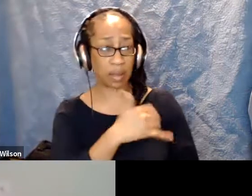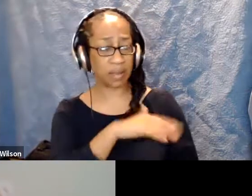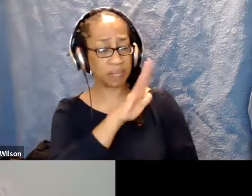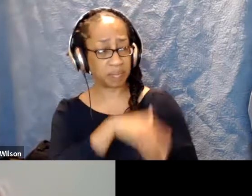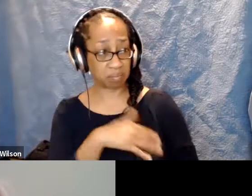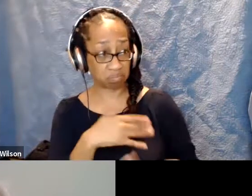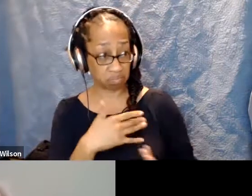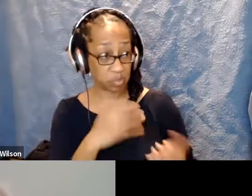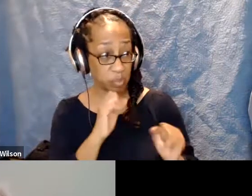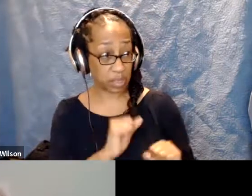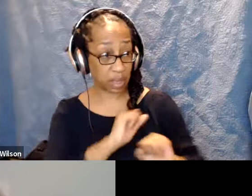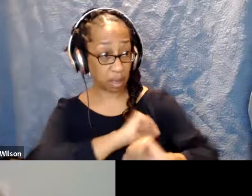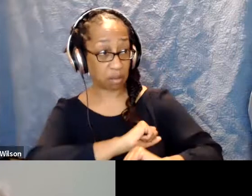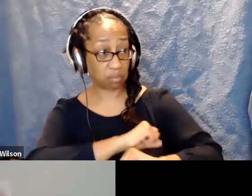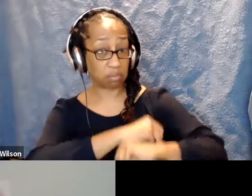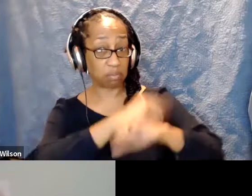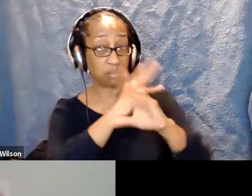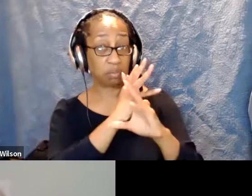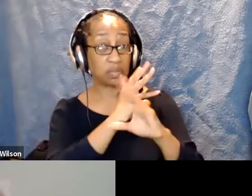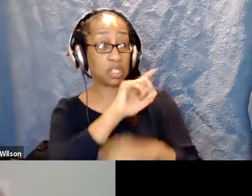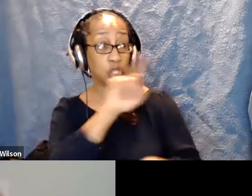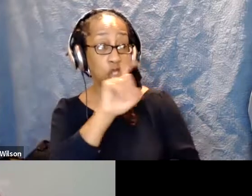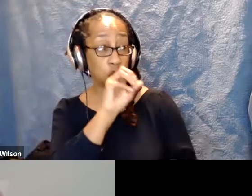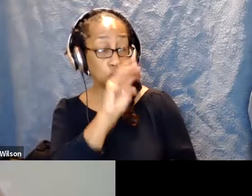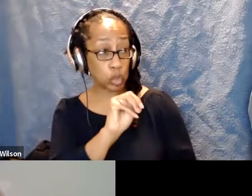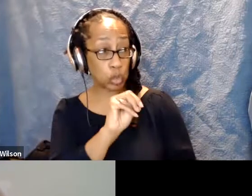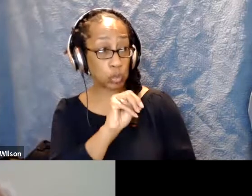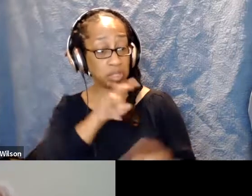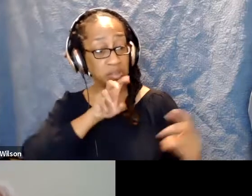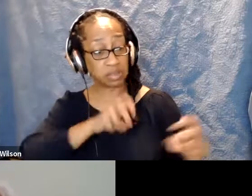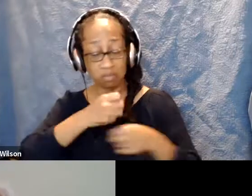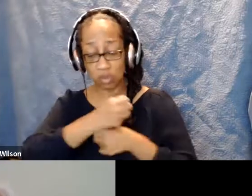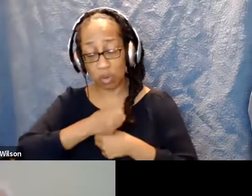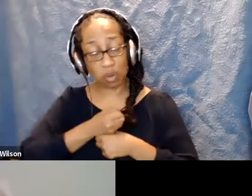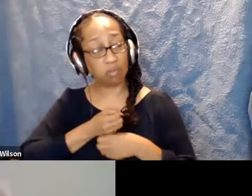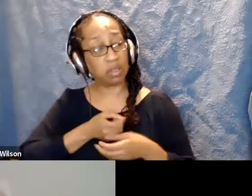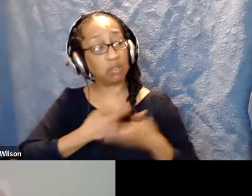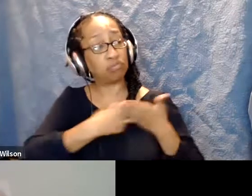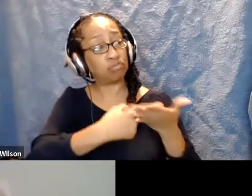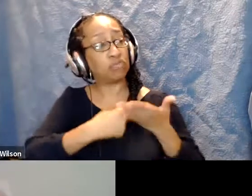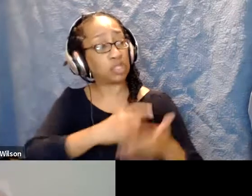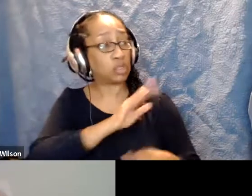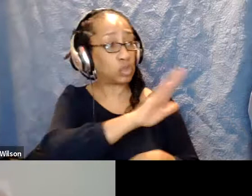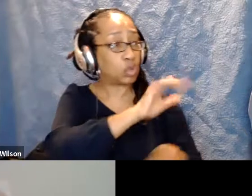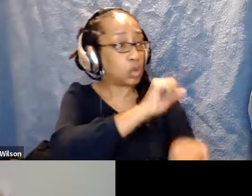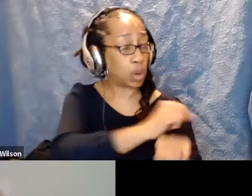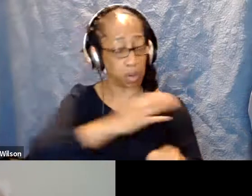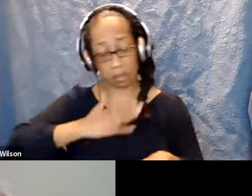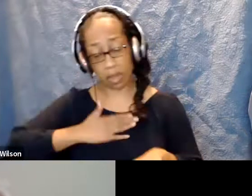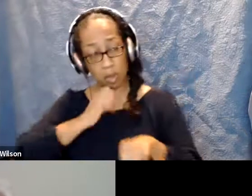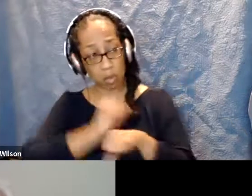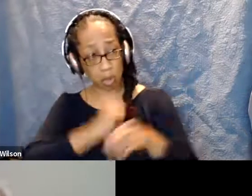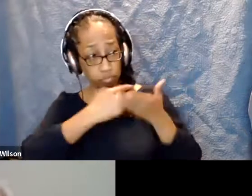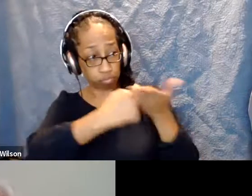into a Zoom call and sit with our coffee and talk about what each other does and look at beginning